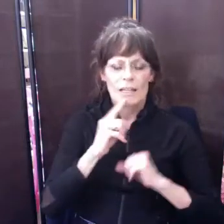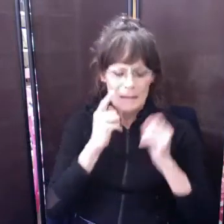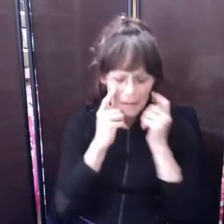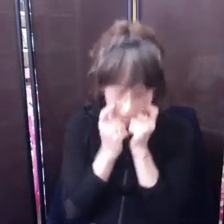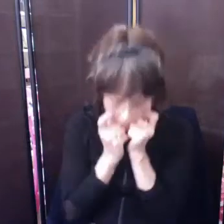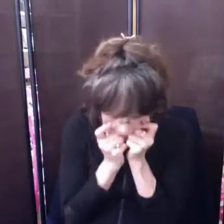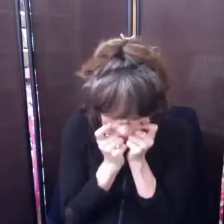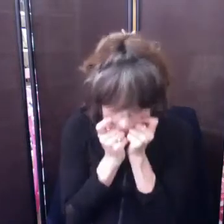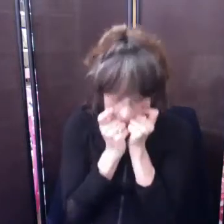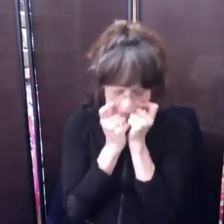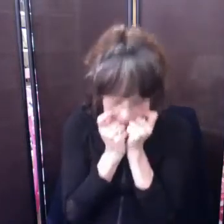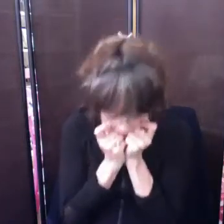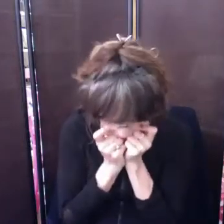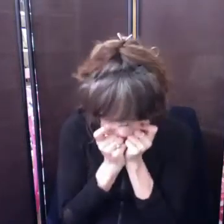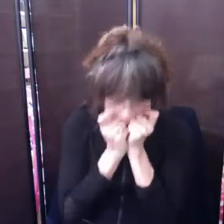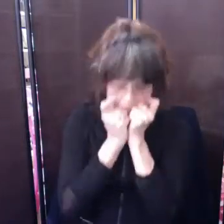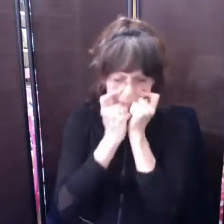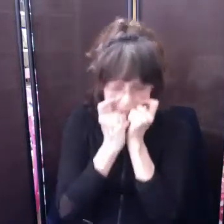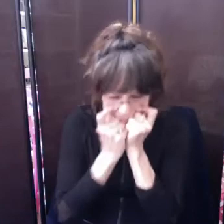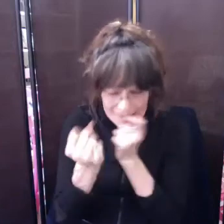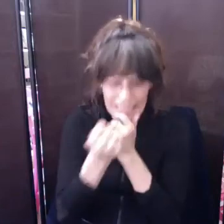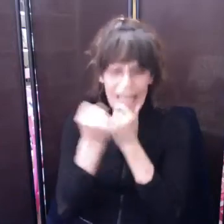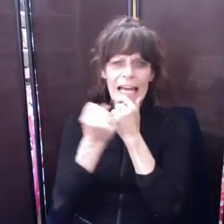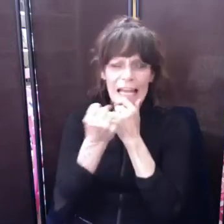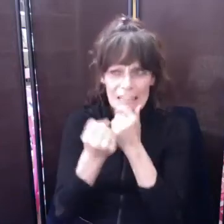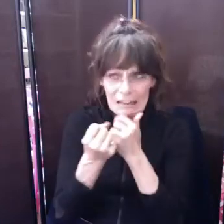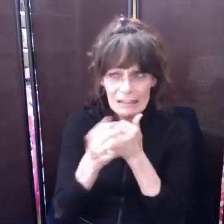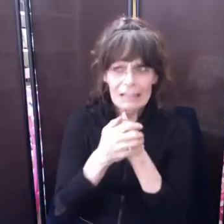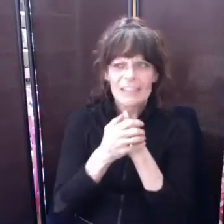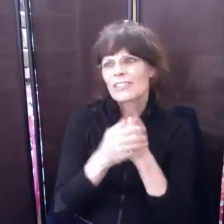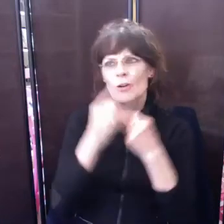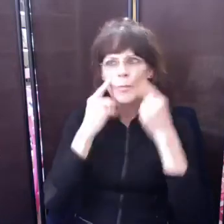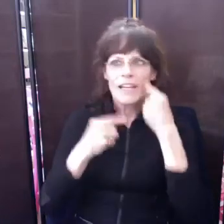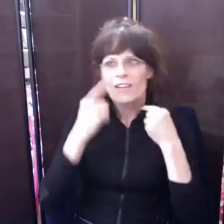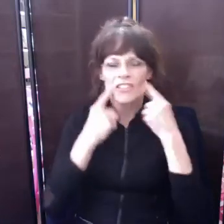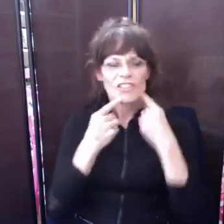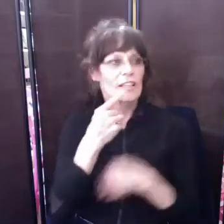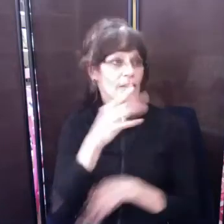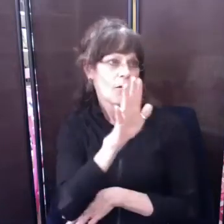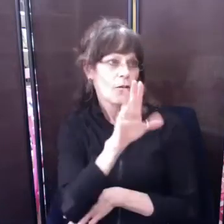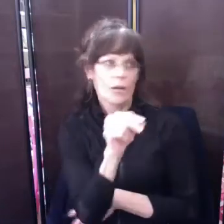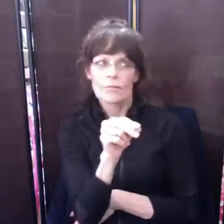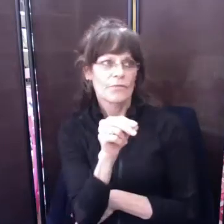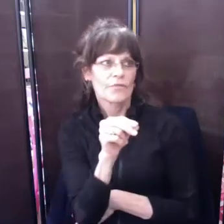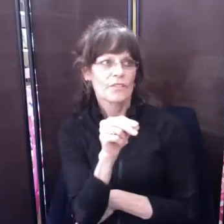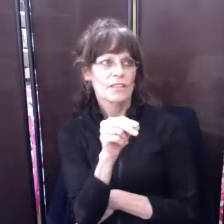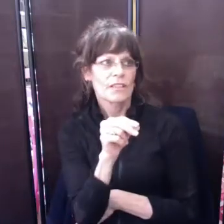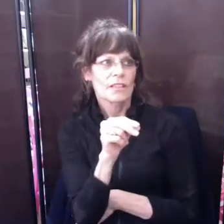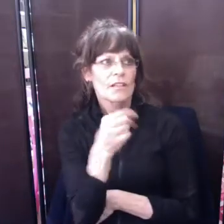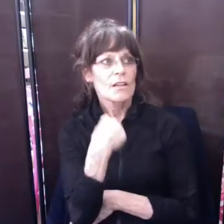in Seattle?" You know, like big, ugly tears. And she said, "Oh no." She said, "We do this all by